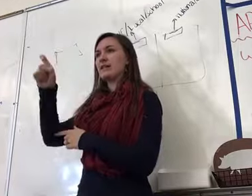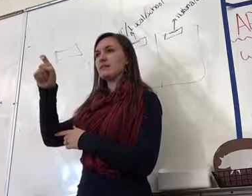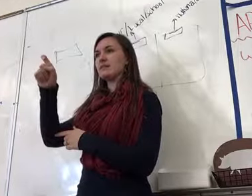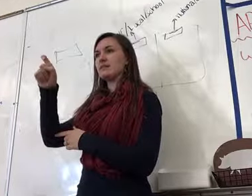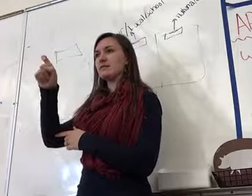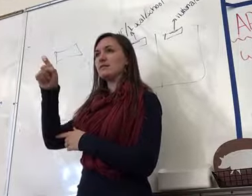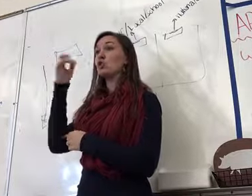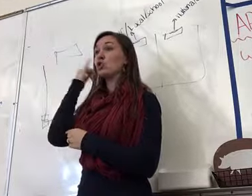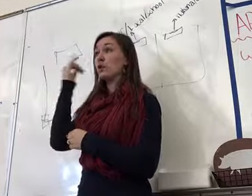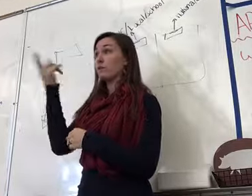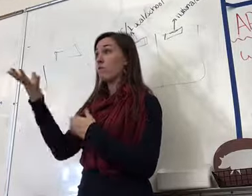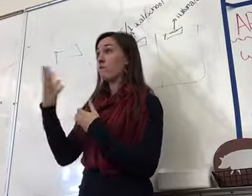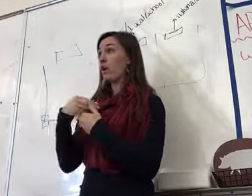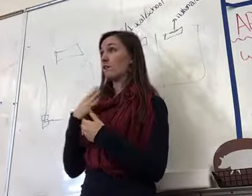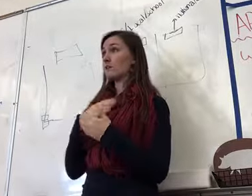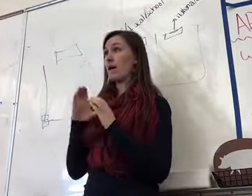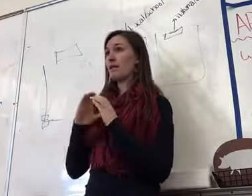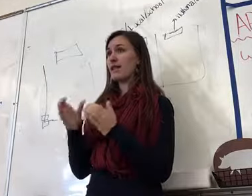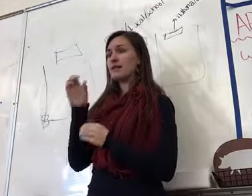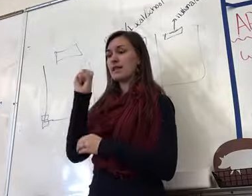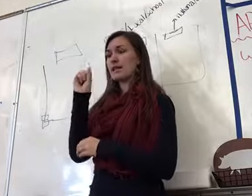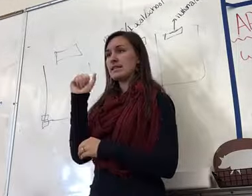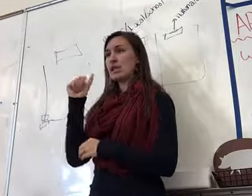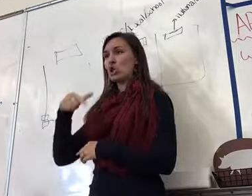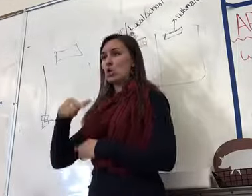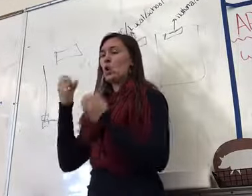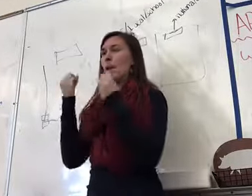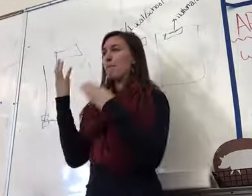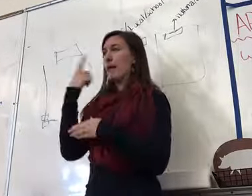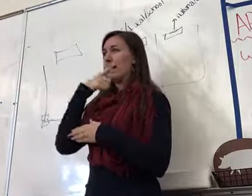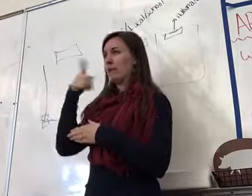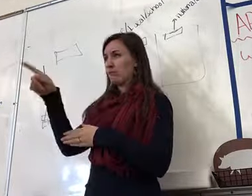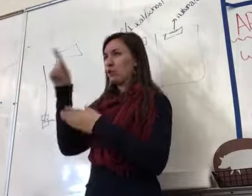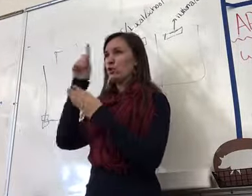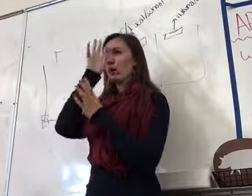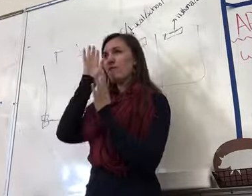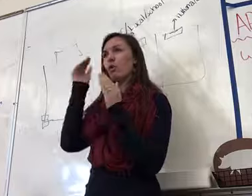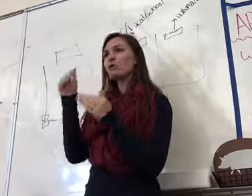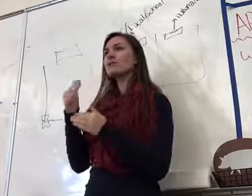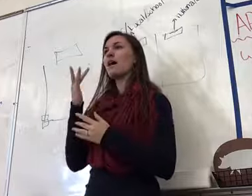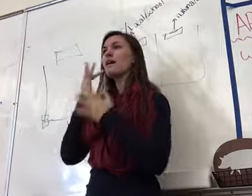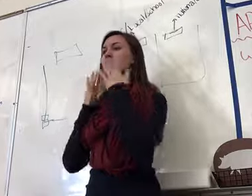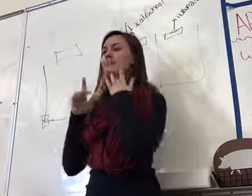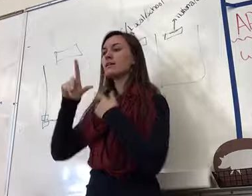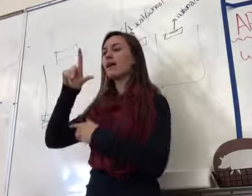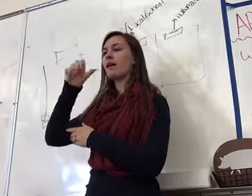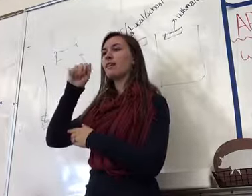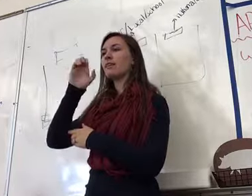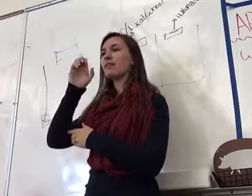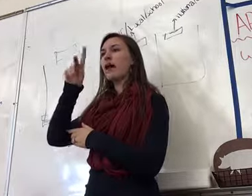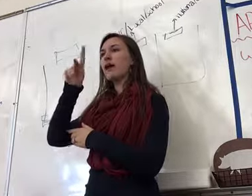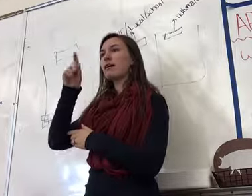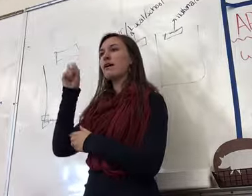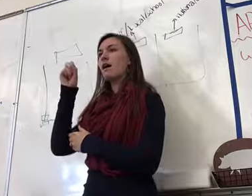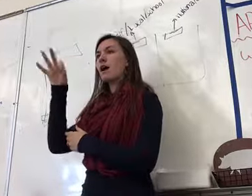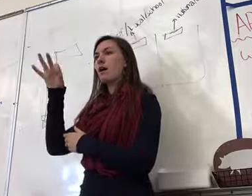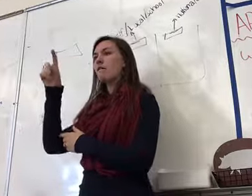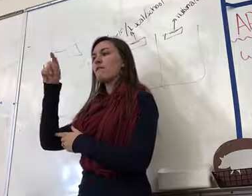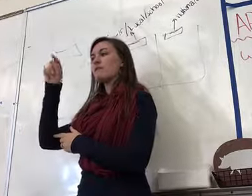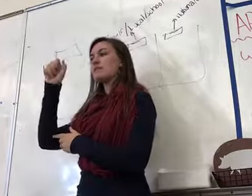class and you did the SAQ, a lot of you guys did it on lack of taxation. If you can't tax, you can't form a government. You don't